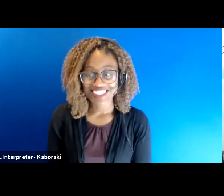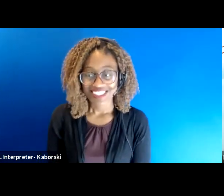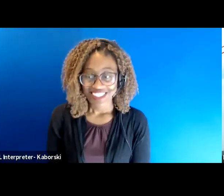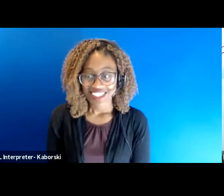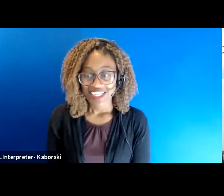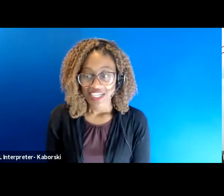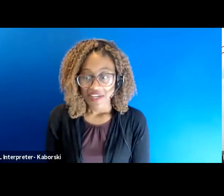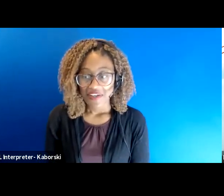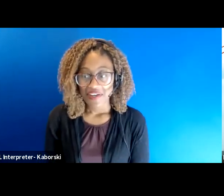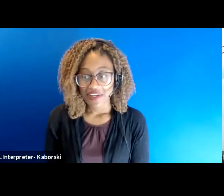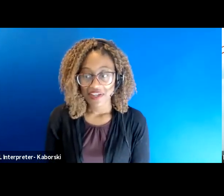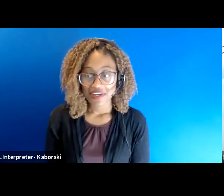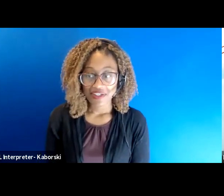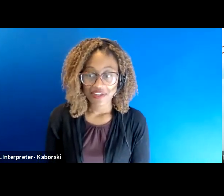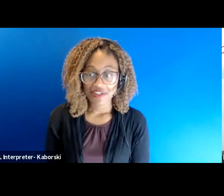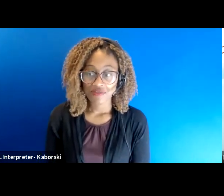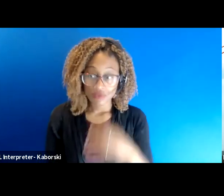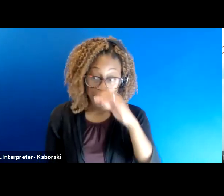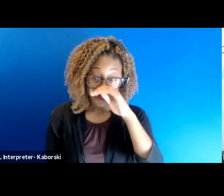Yes. So